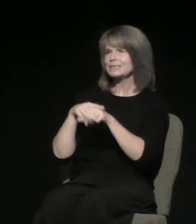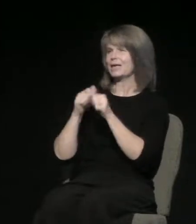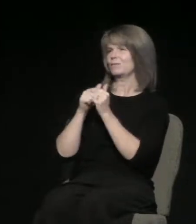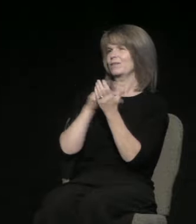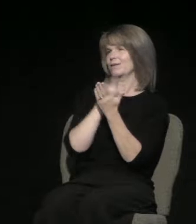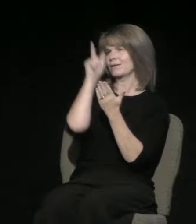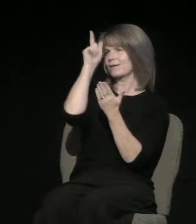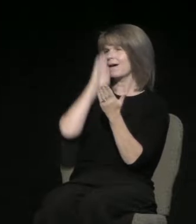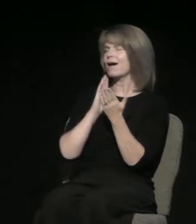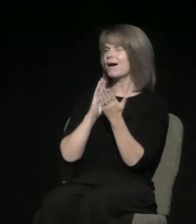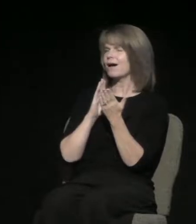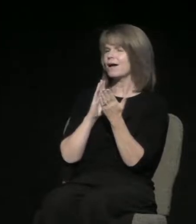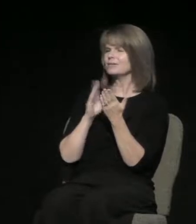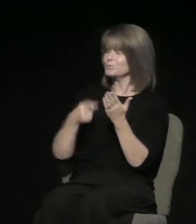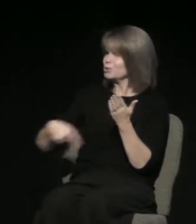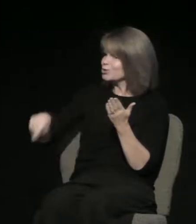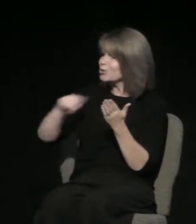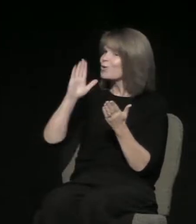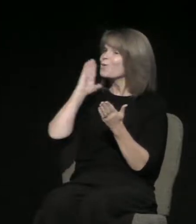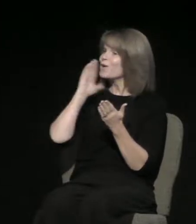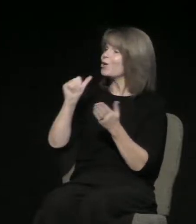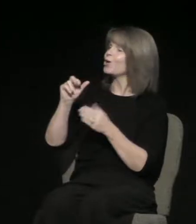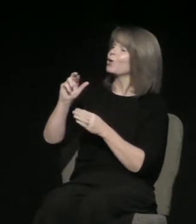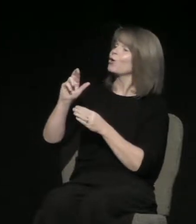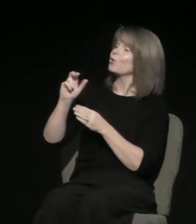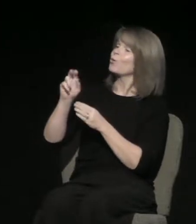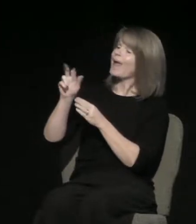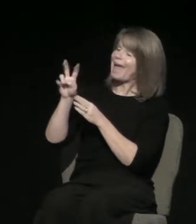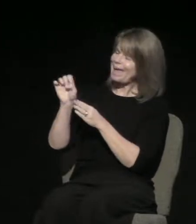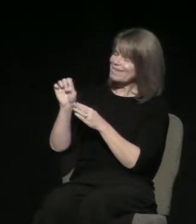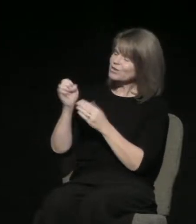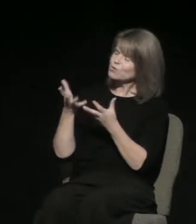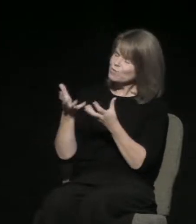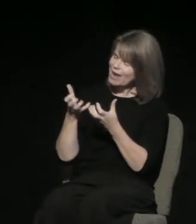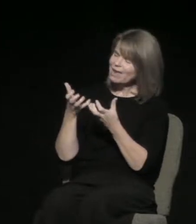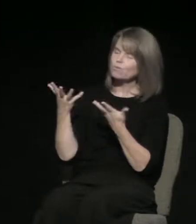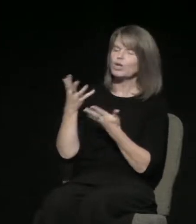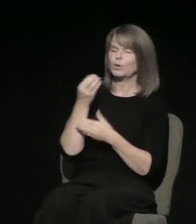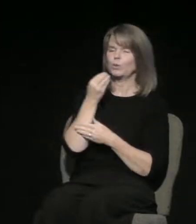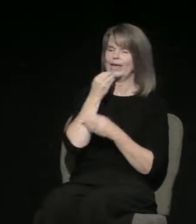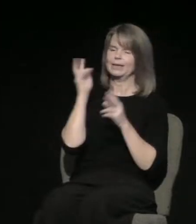Time with God Because you Will crave What you Eat